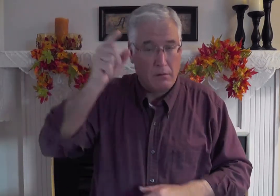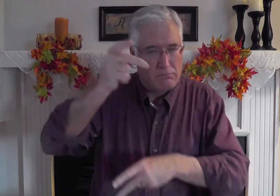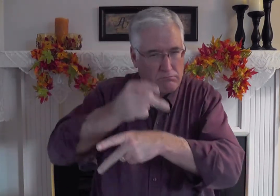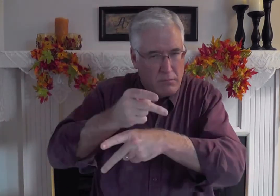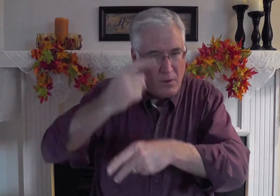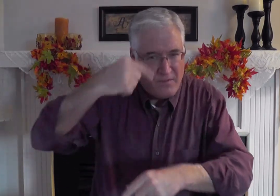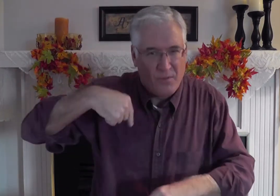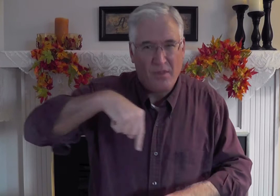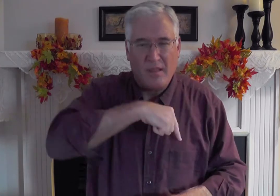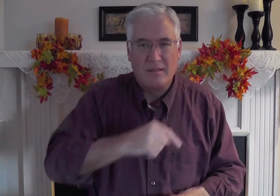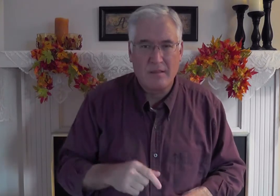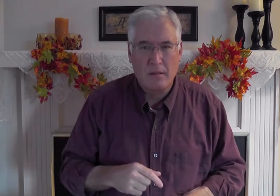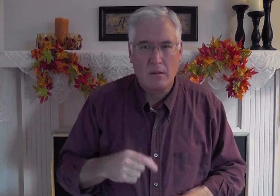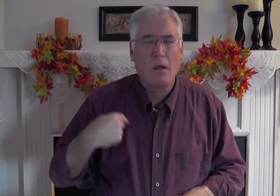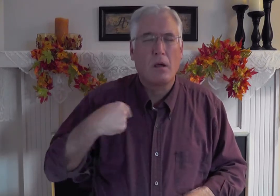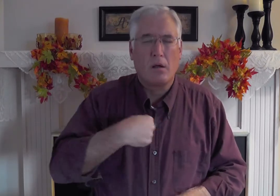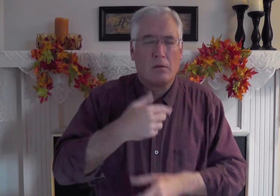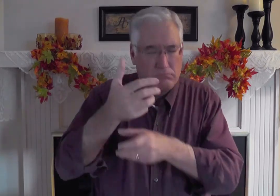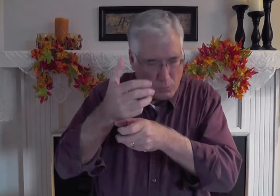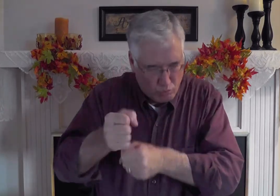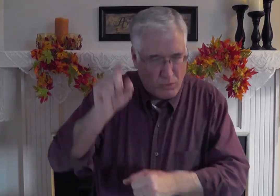Father cherishes us and he keeps his